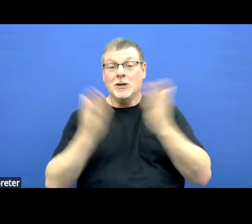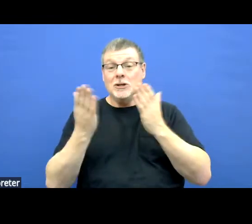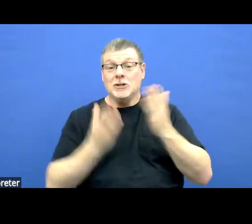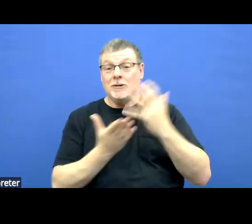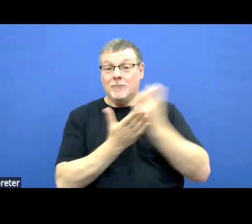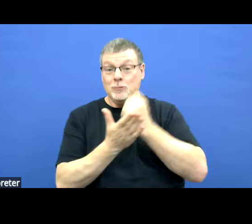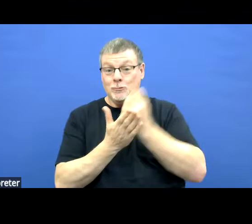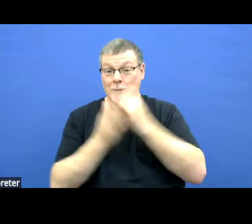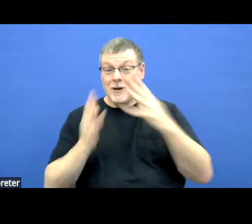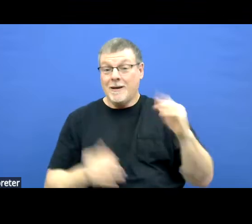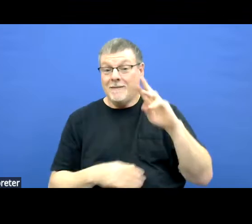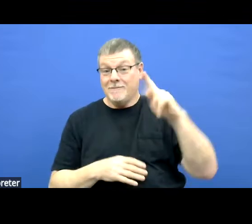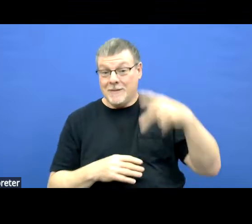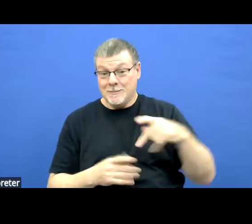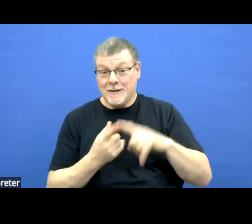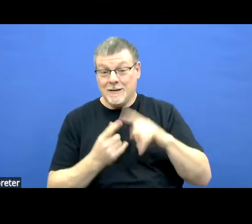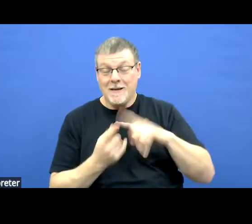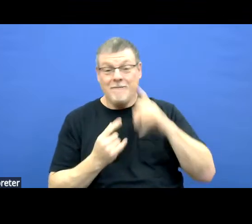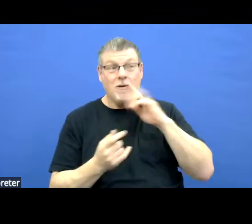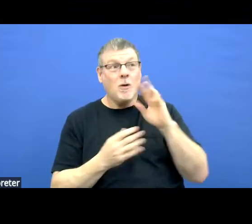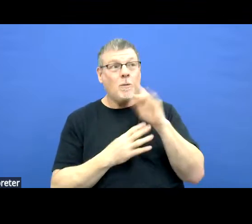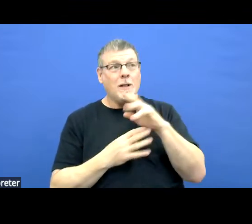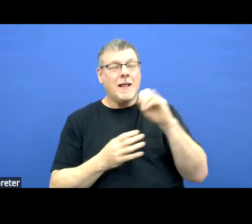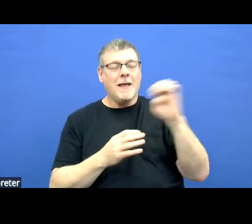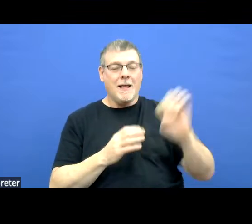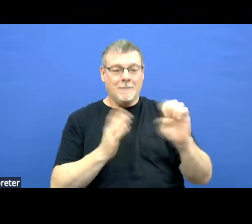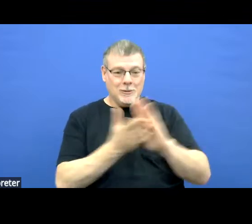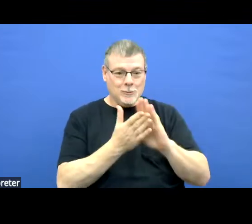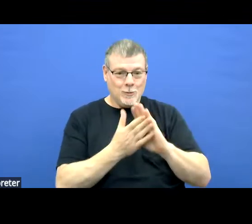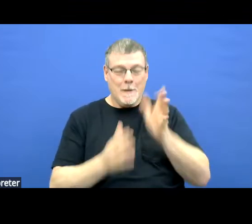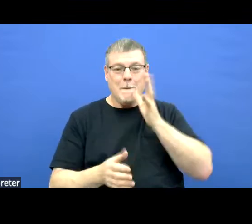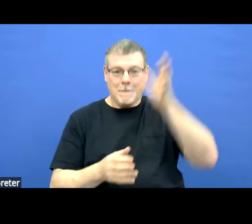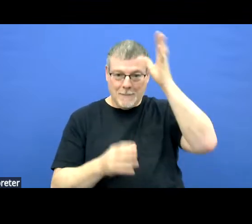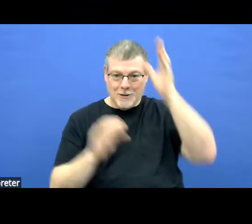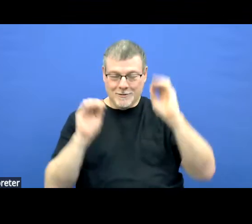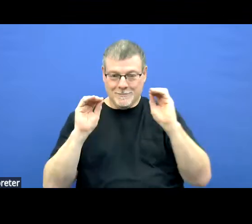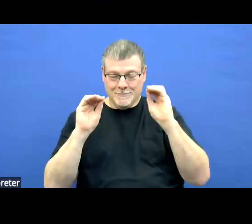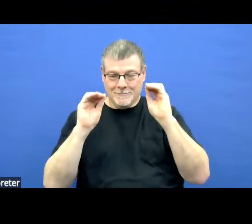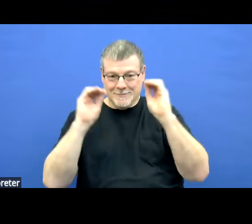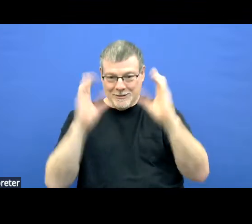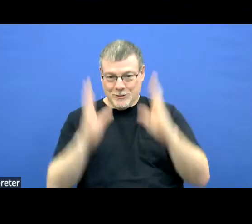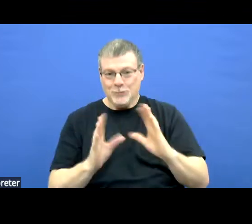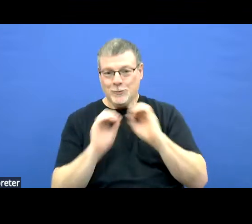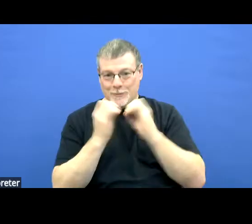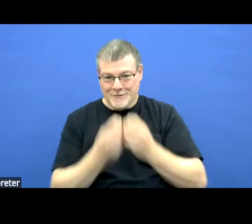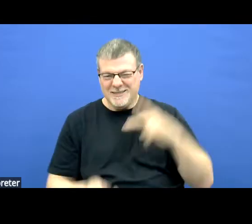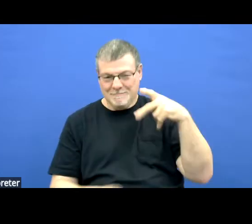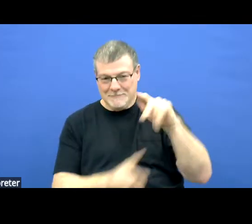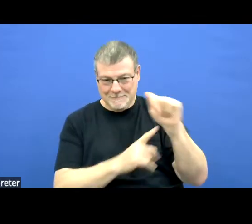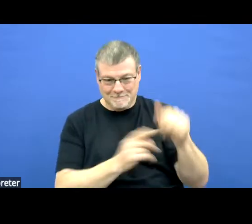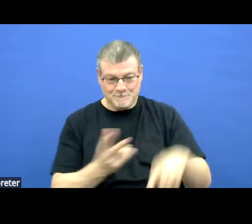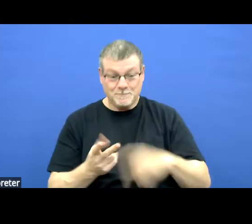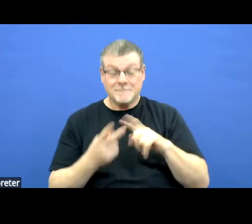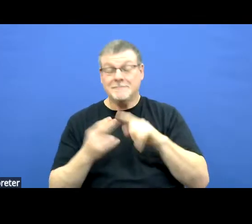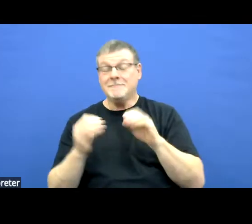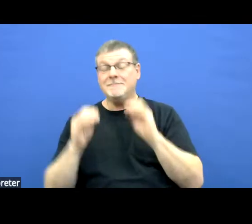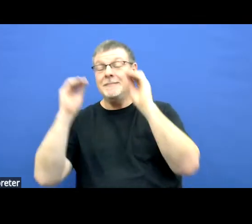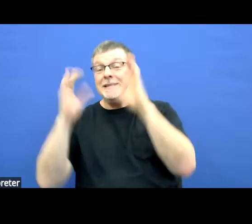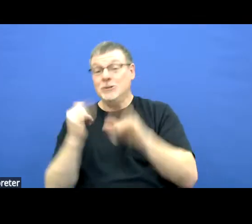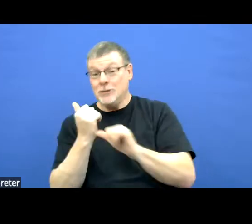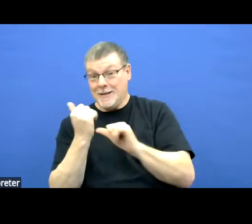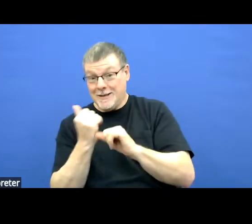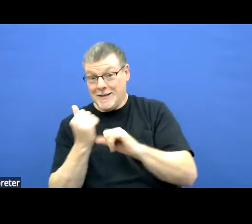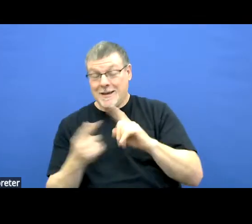treasurer and vice president of the Winslow Elementary School Parent-Teacher Organization, as a teacher's aide and math tutor